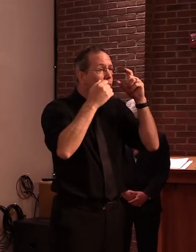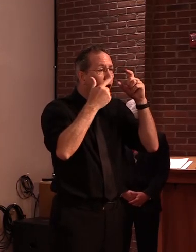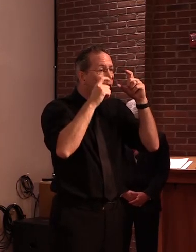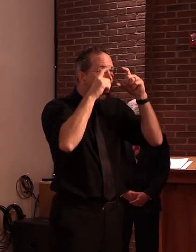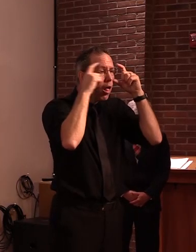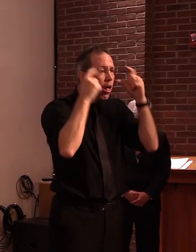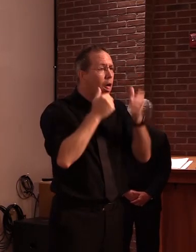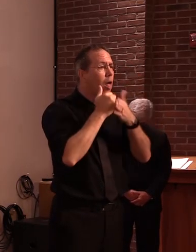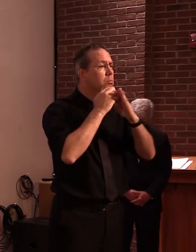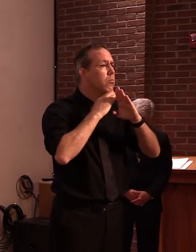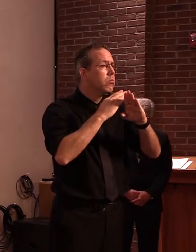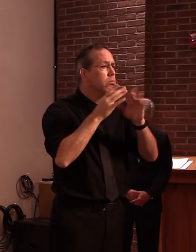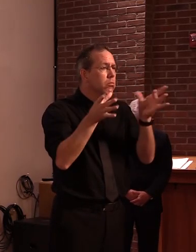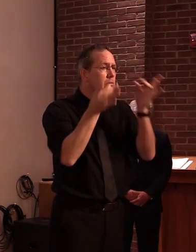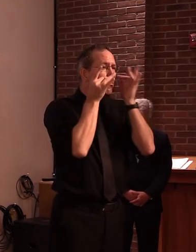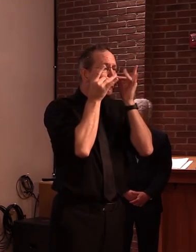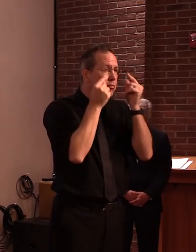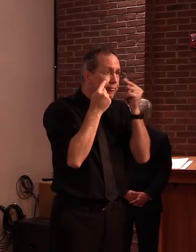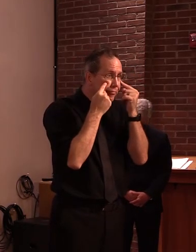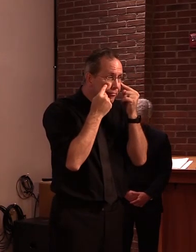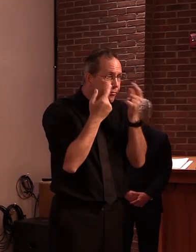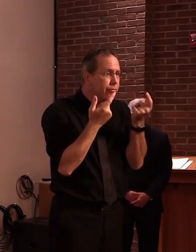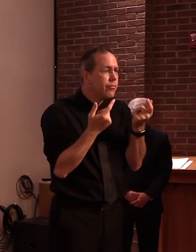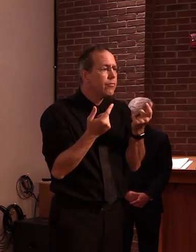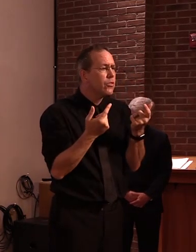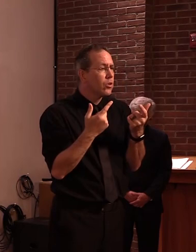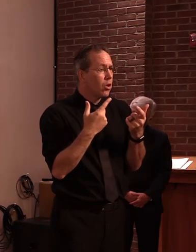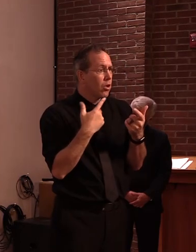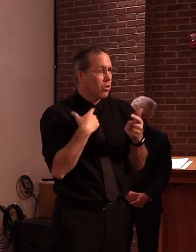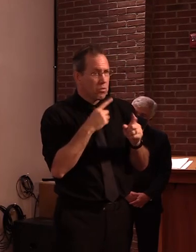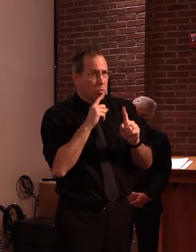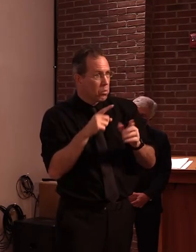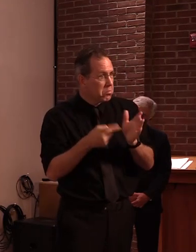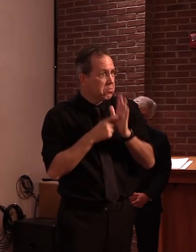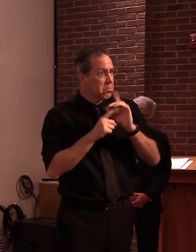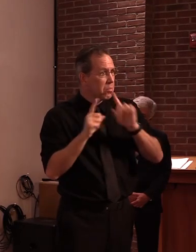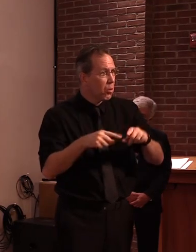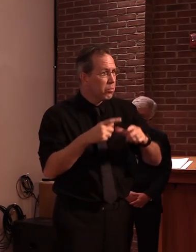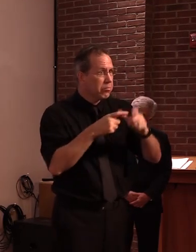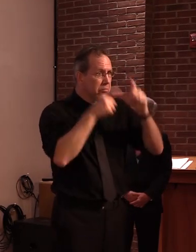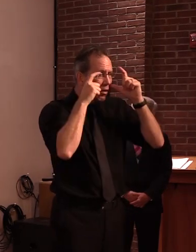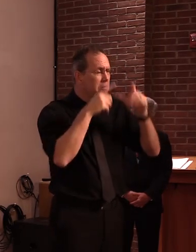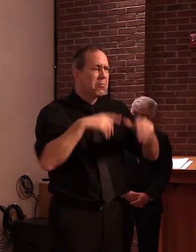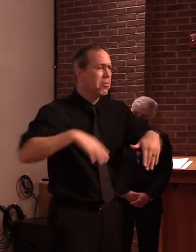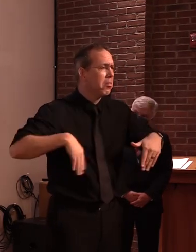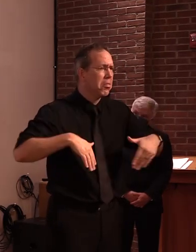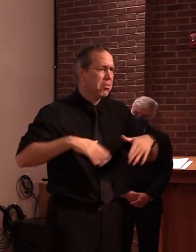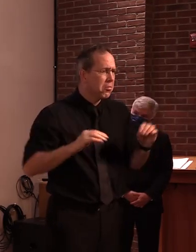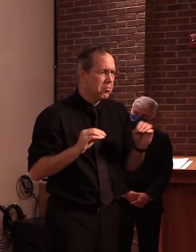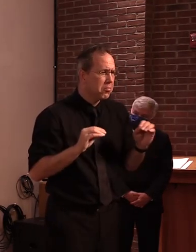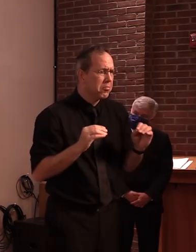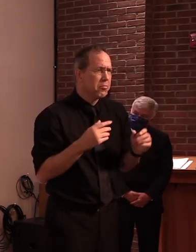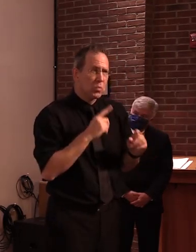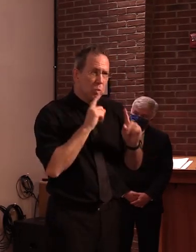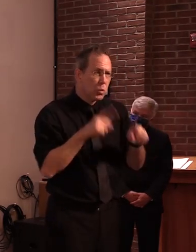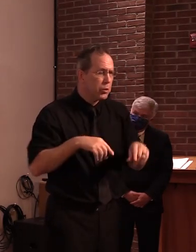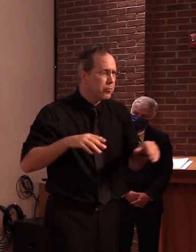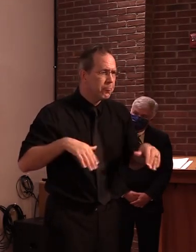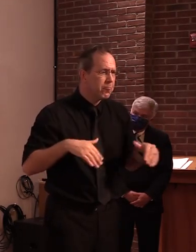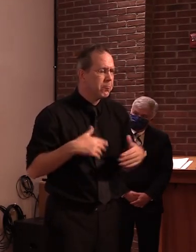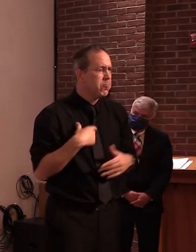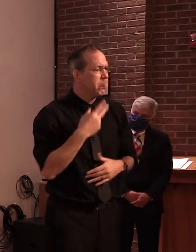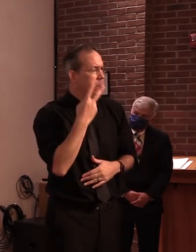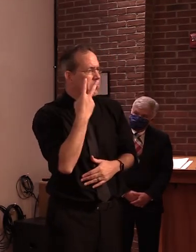just sounded to me like he was headed in that direction. Yeah, so I don't envision that becoming